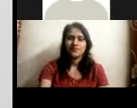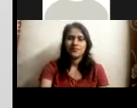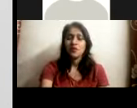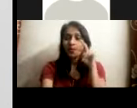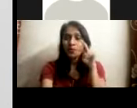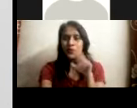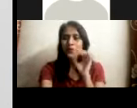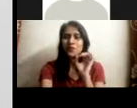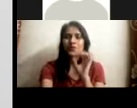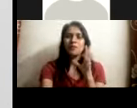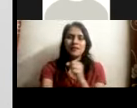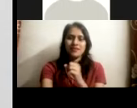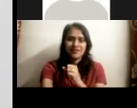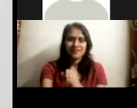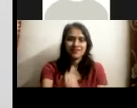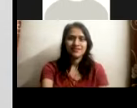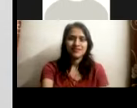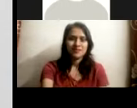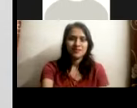chat. That's okay.